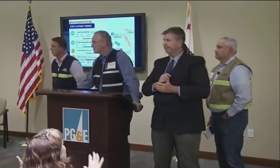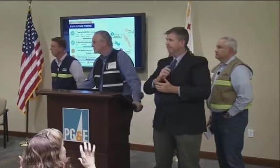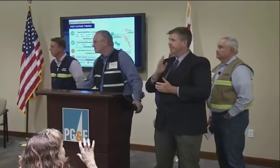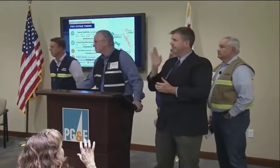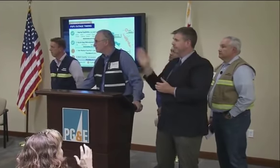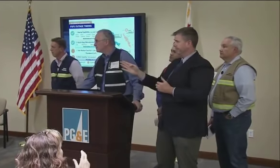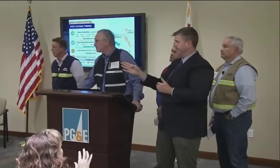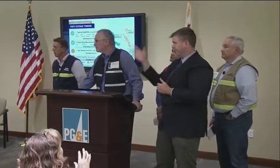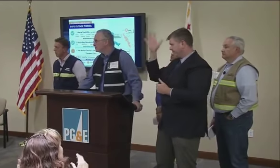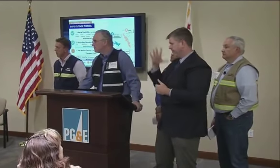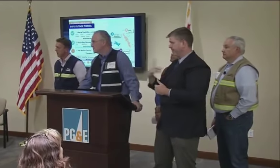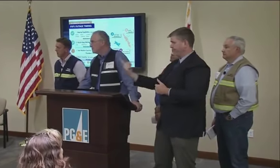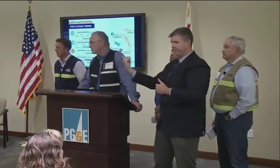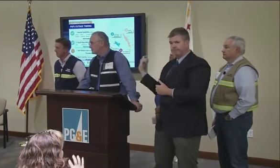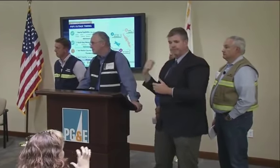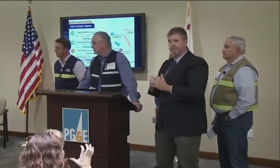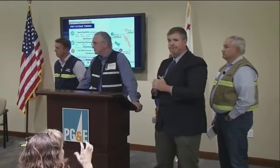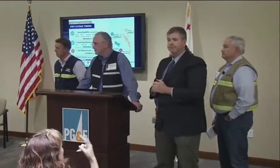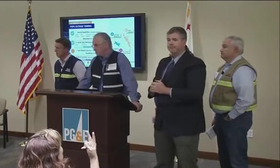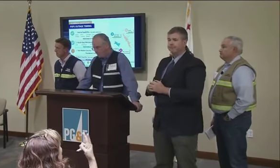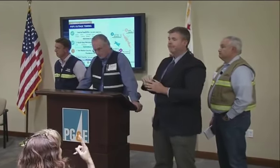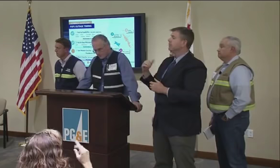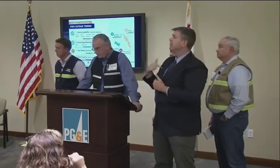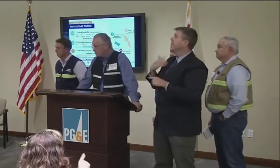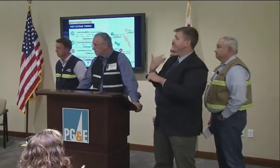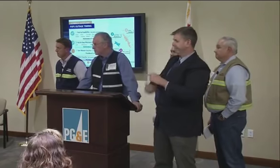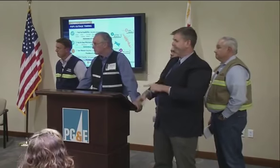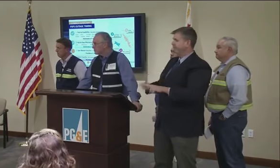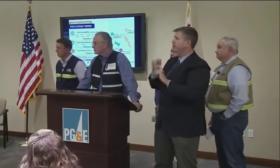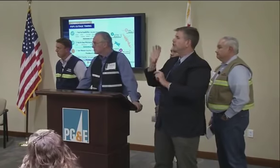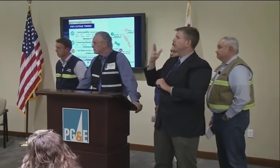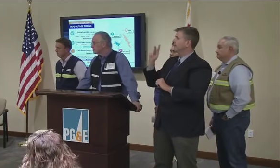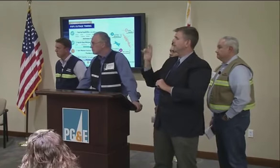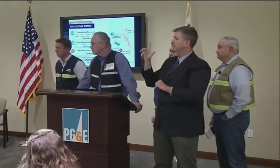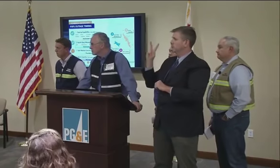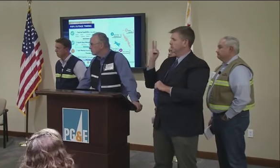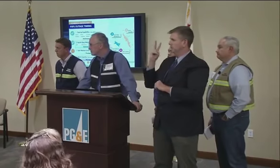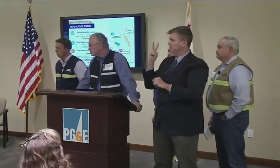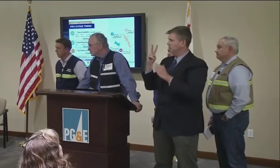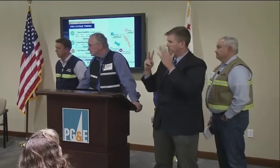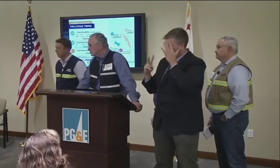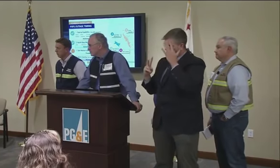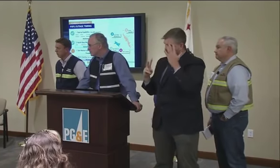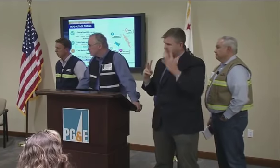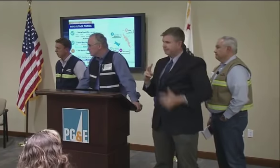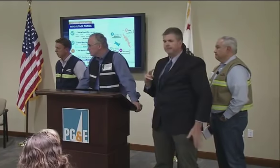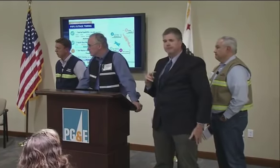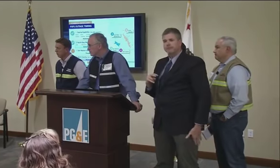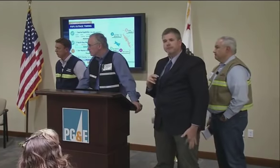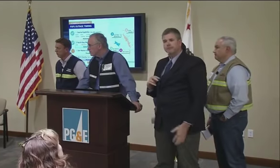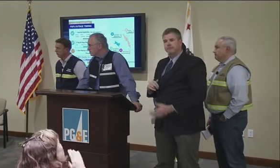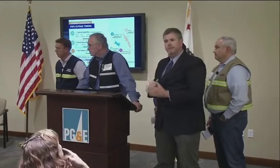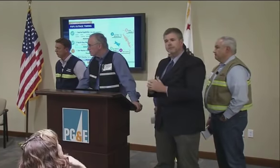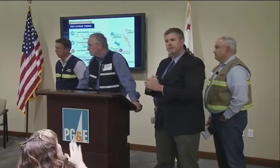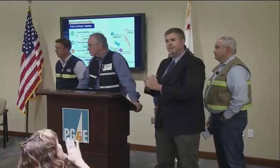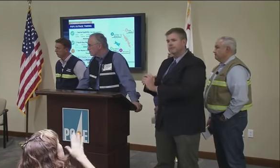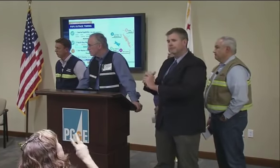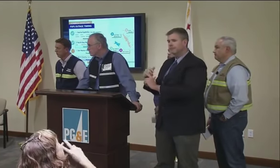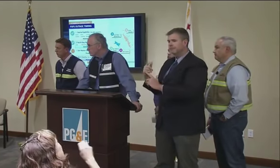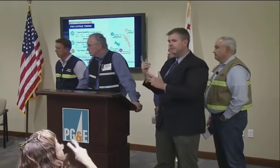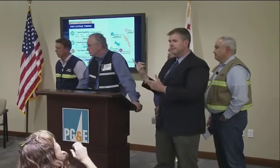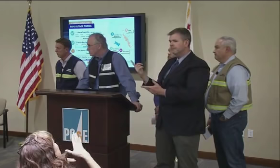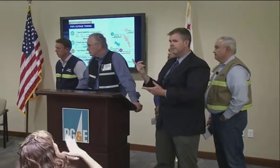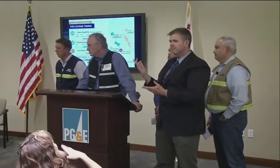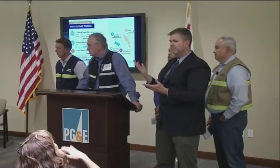if this question is best addressed to Bill or to Keith, so I'll address to both of you. Wondering how what your assessment is of the warning system, in particular